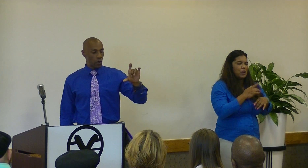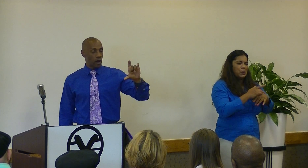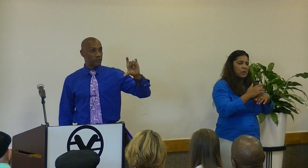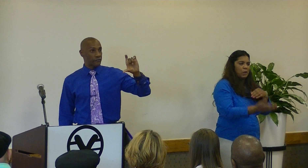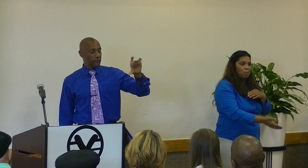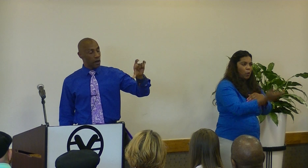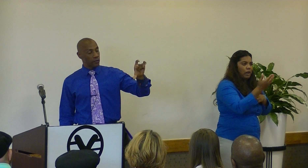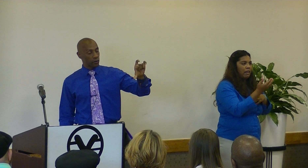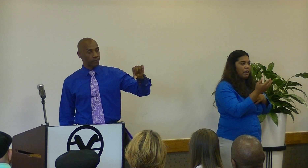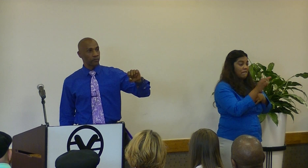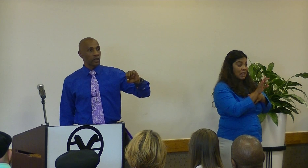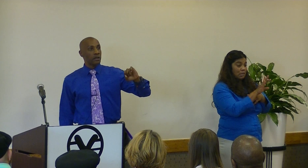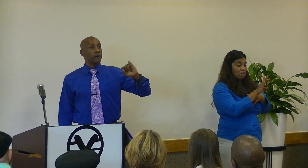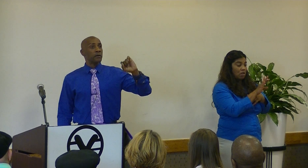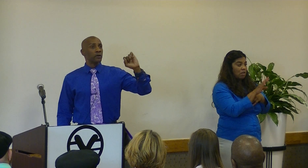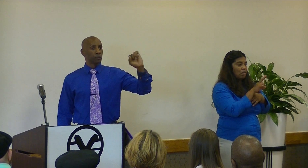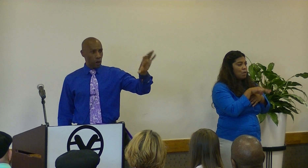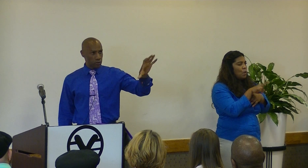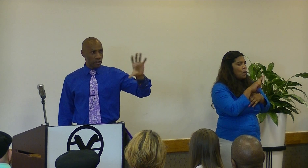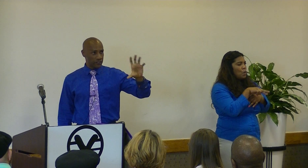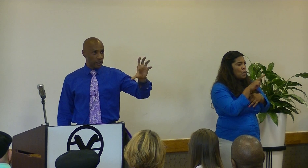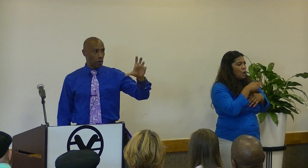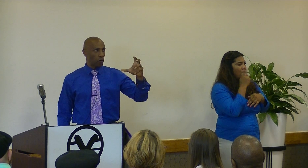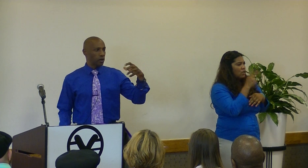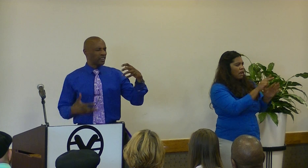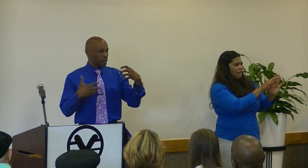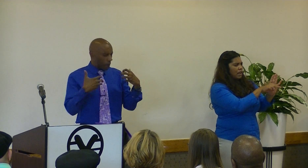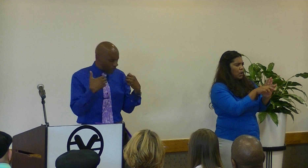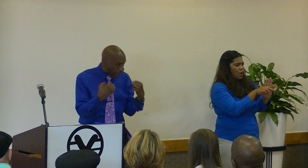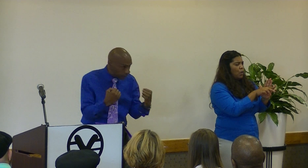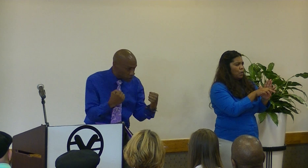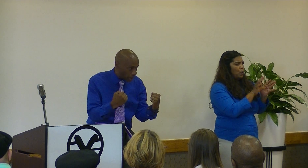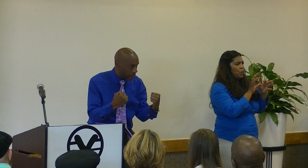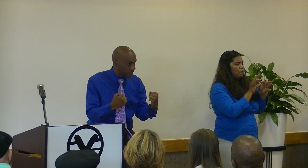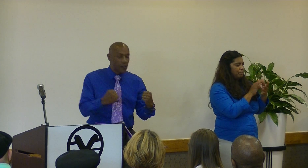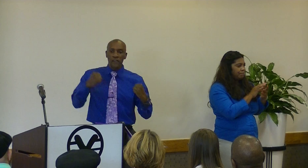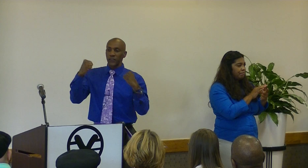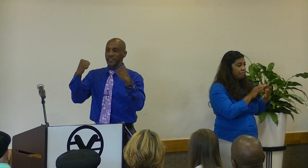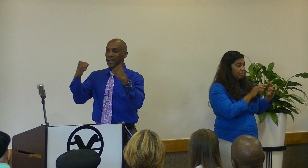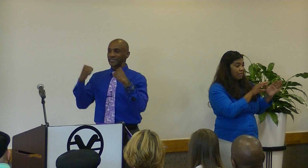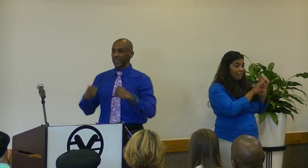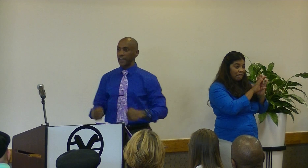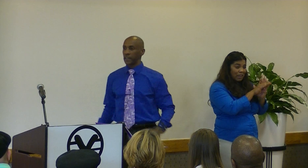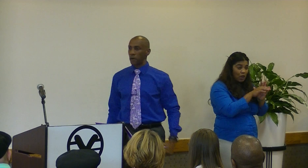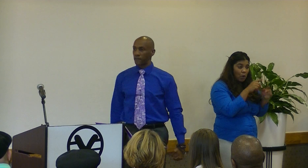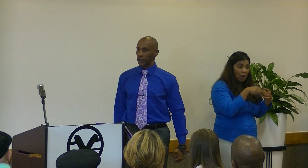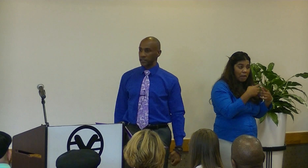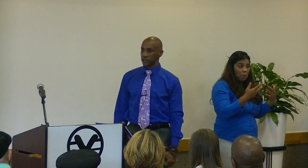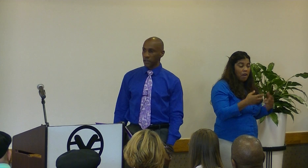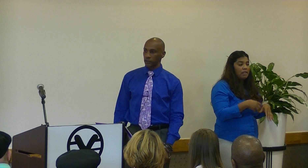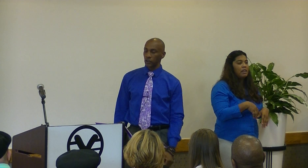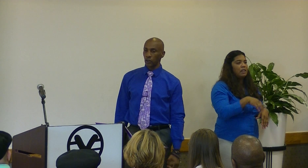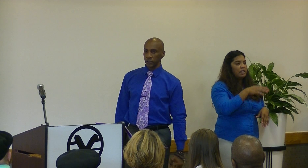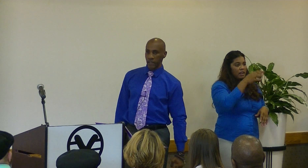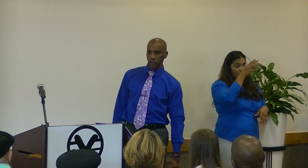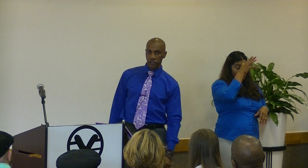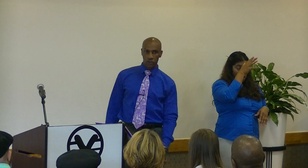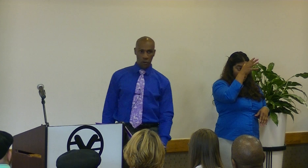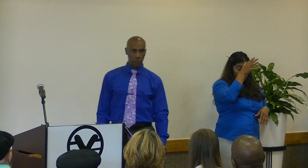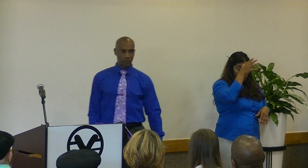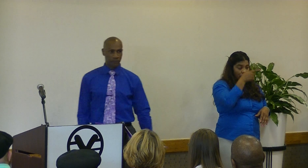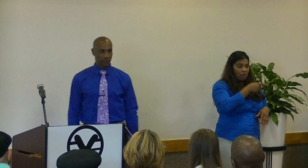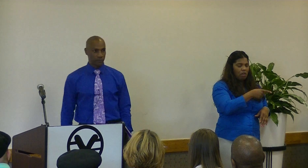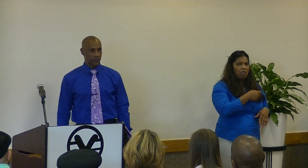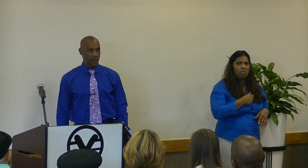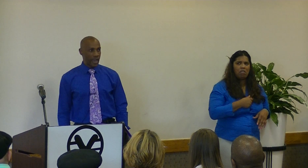was a video of a father who posted a video apologizing for not standing up for his son who has Down